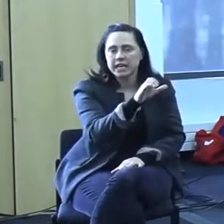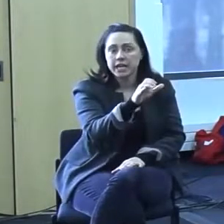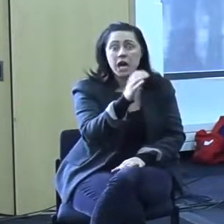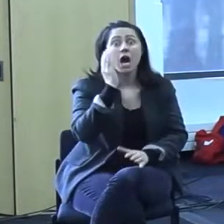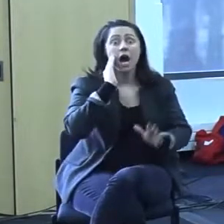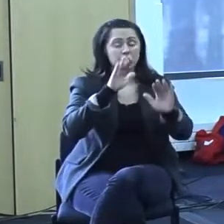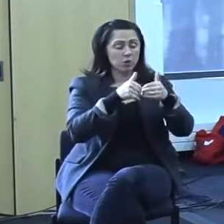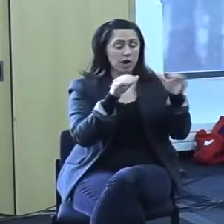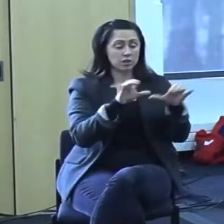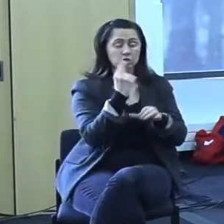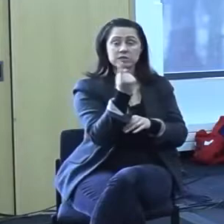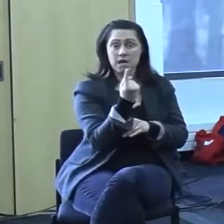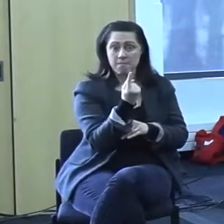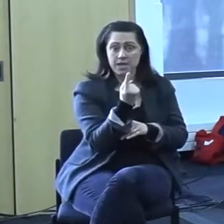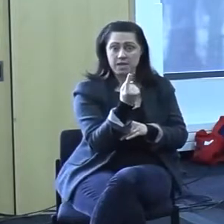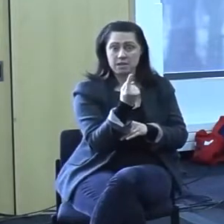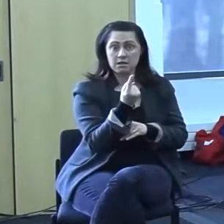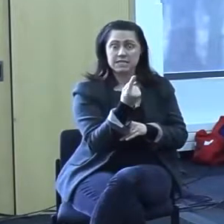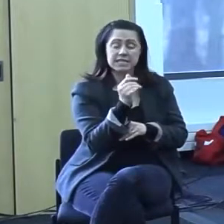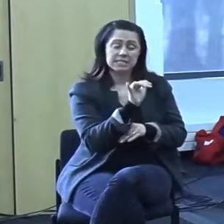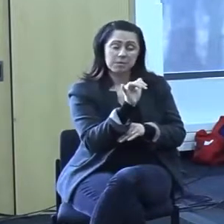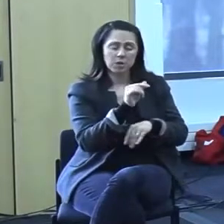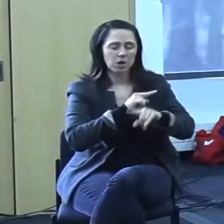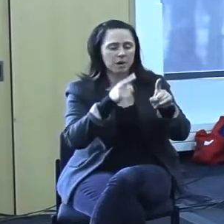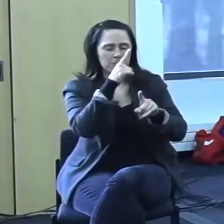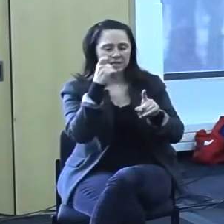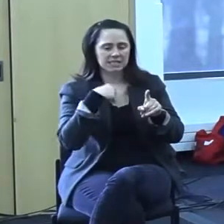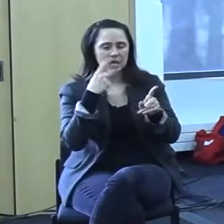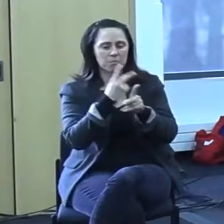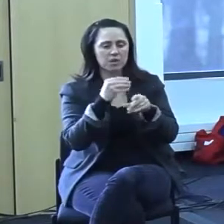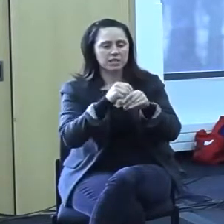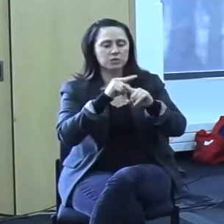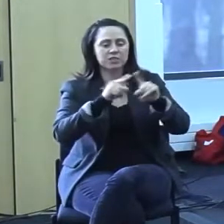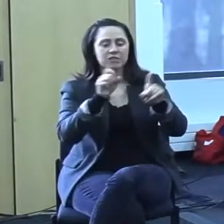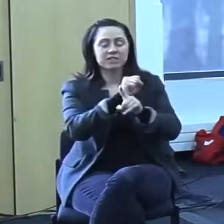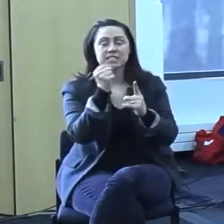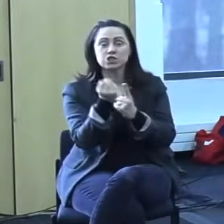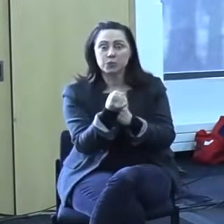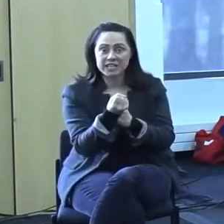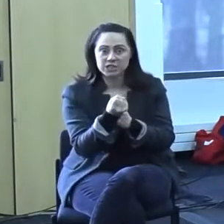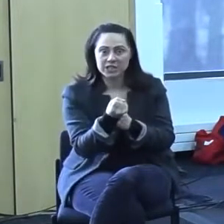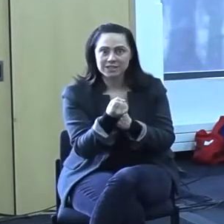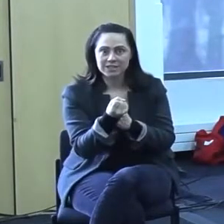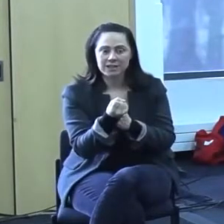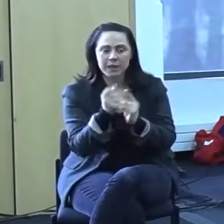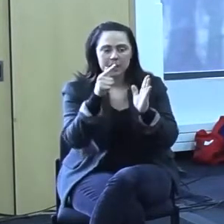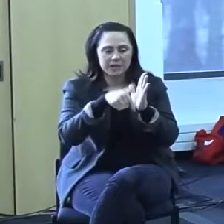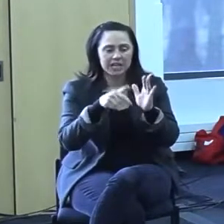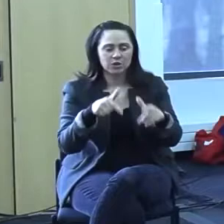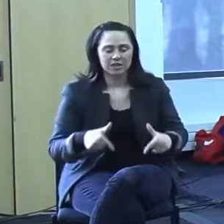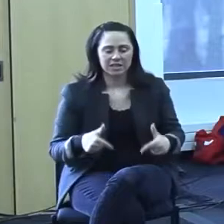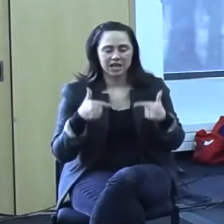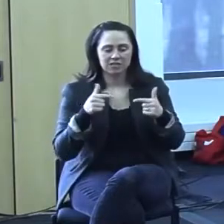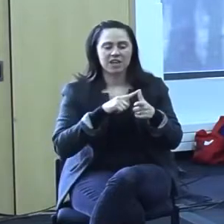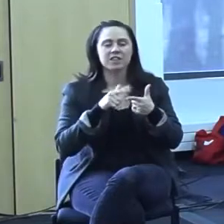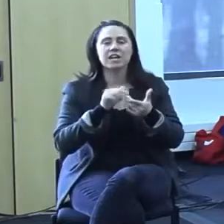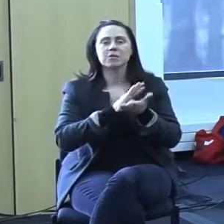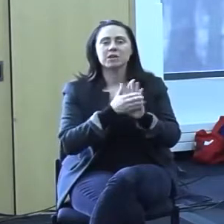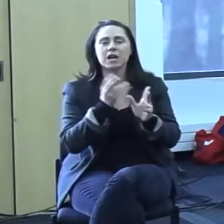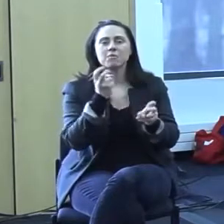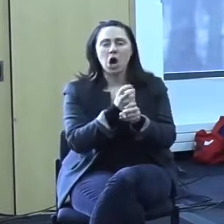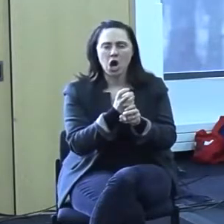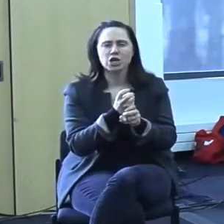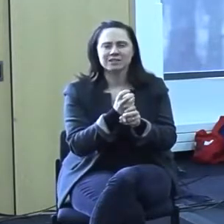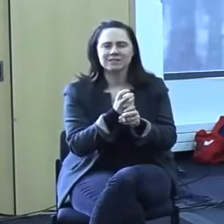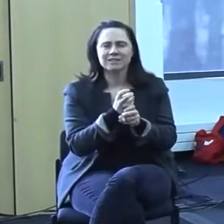how to do something similar, but because I'm put into a different situation later in life, then it became harder and